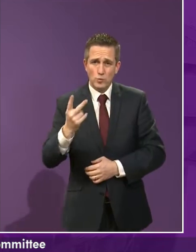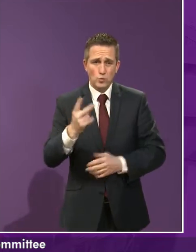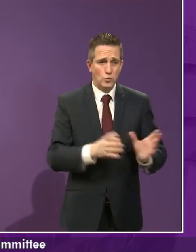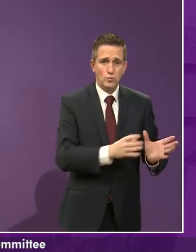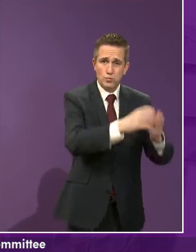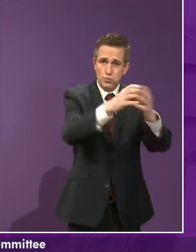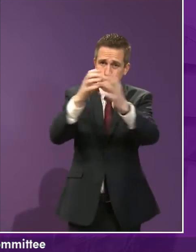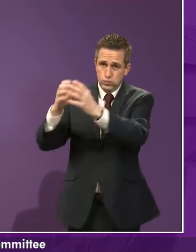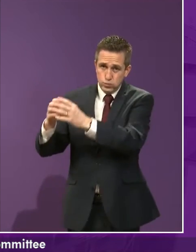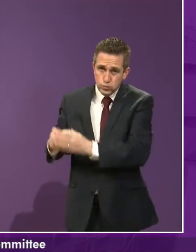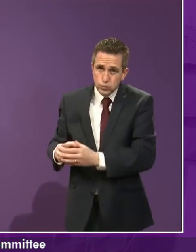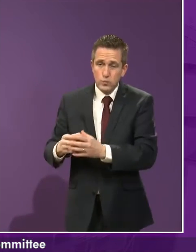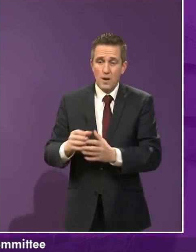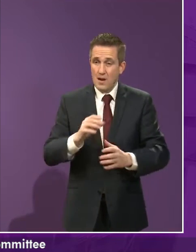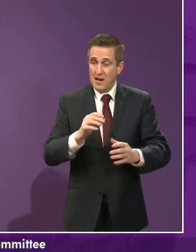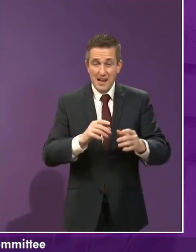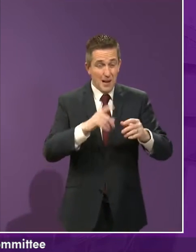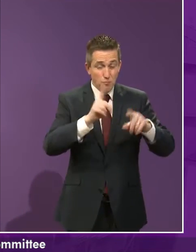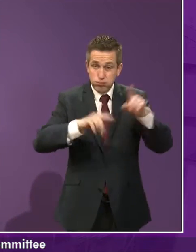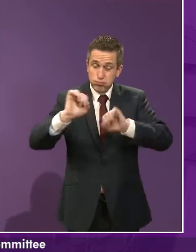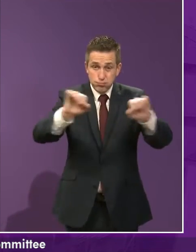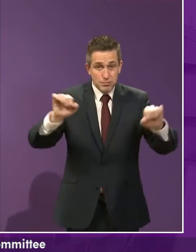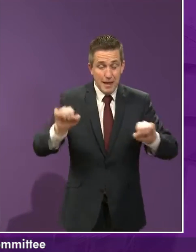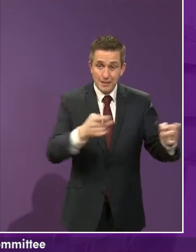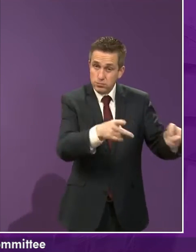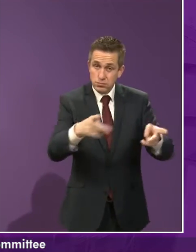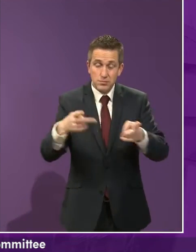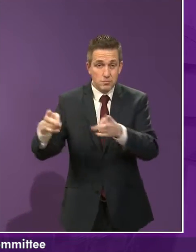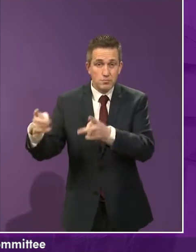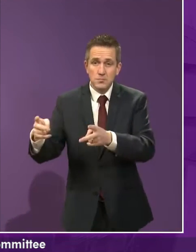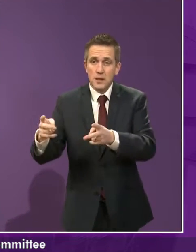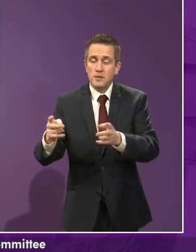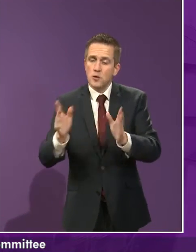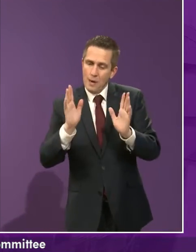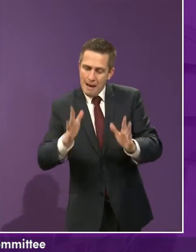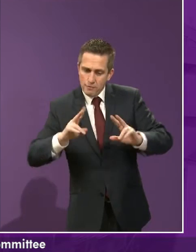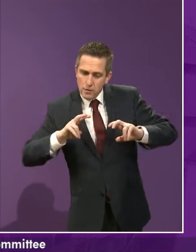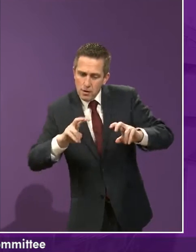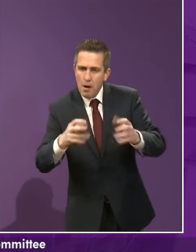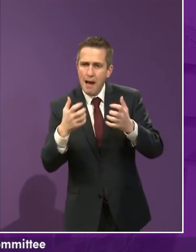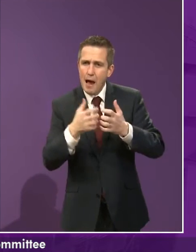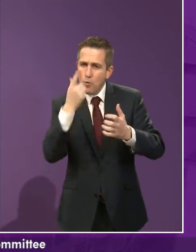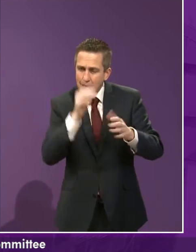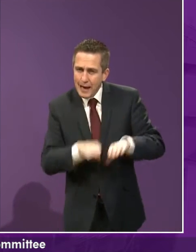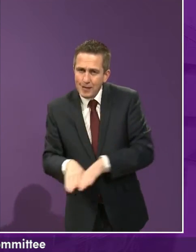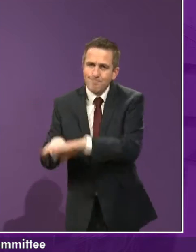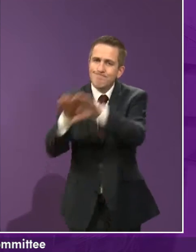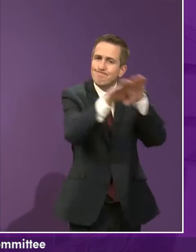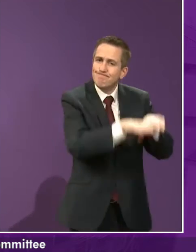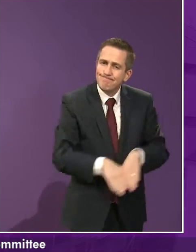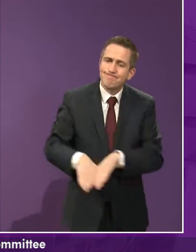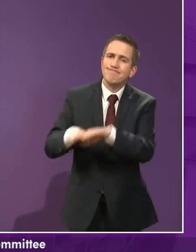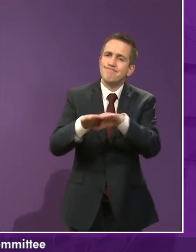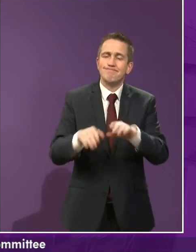schools with different practices and different approaches, so we need to look at that. And the university actually is